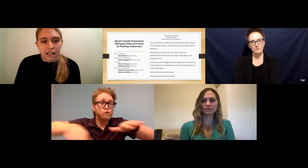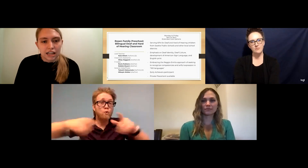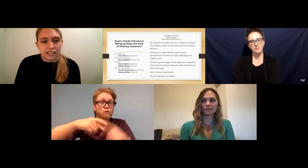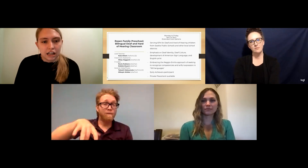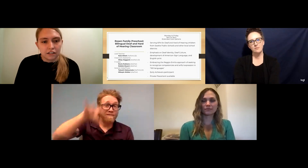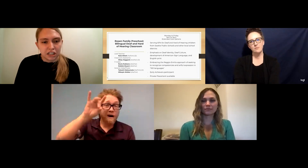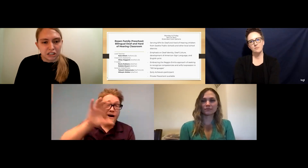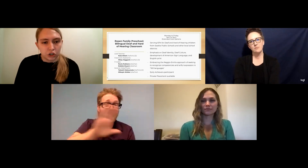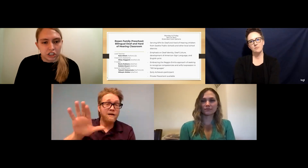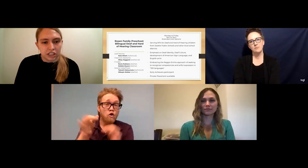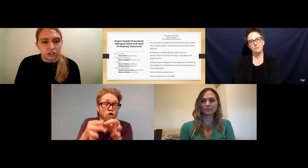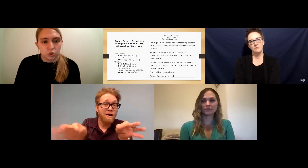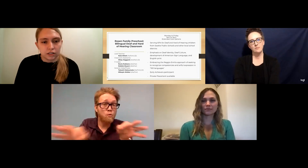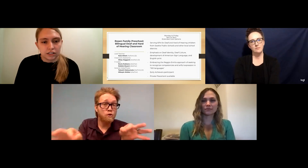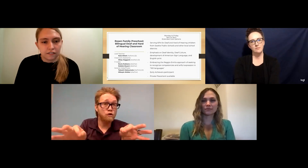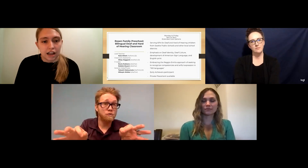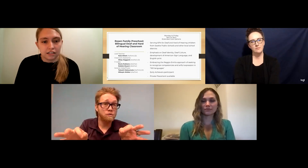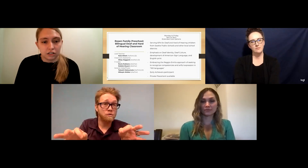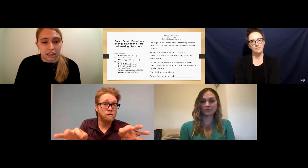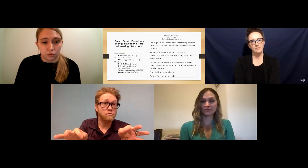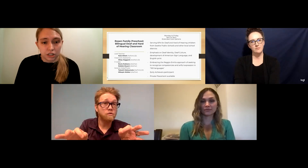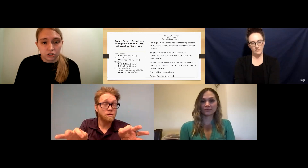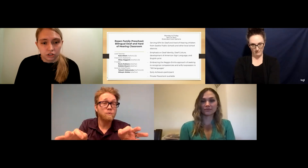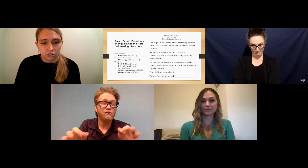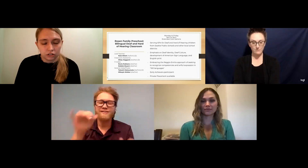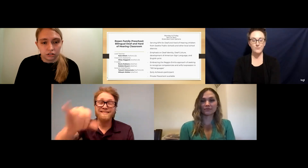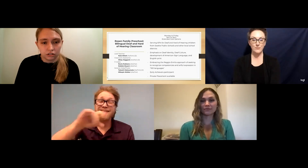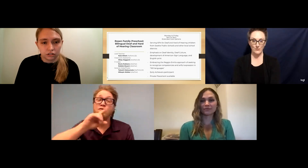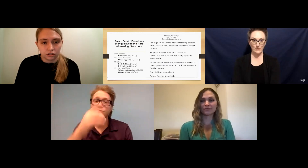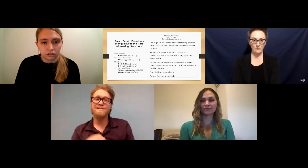There's that idea of encouraging students to find their language.